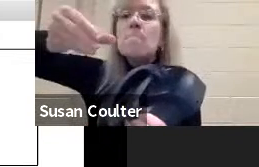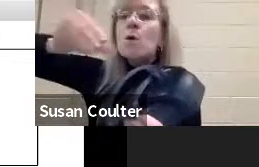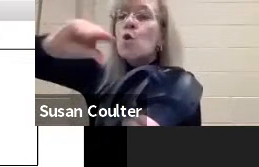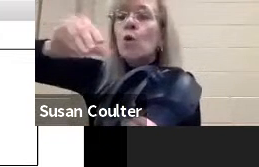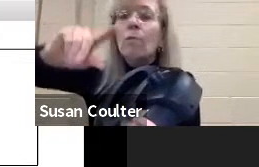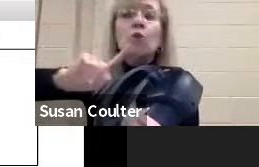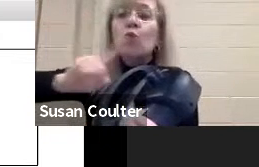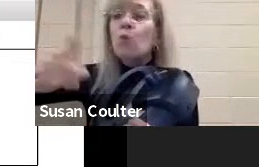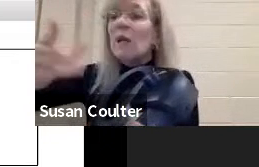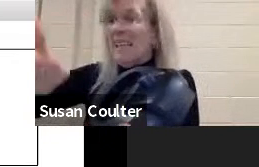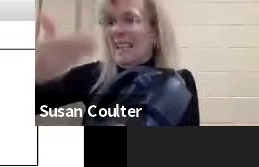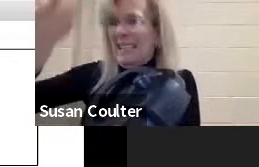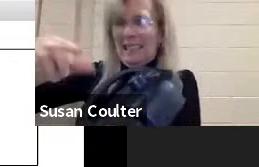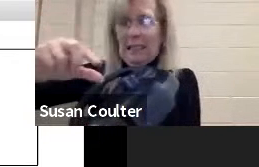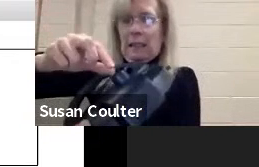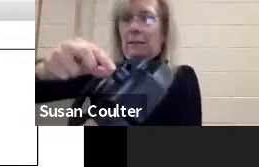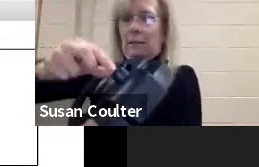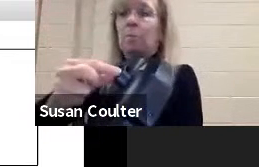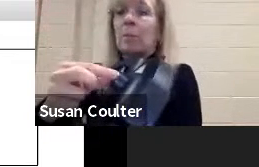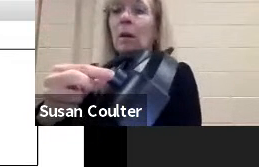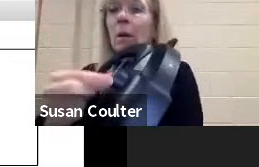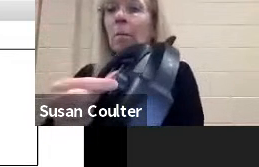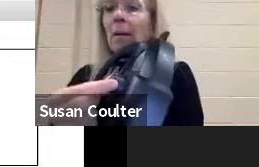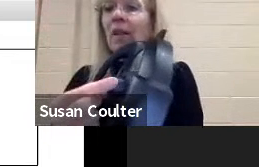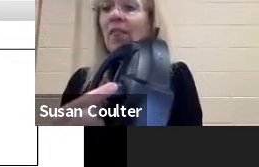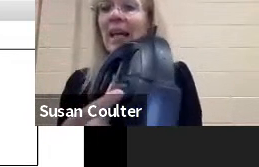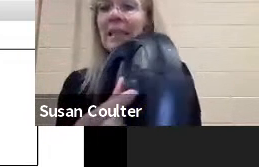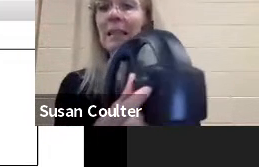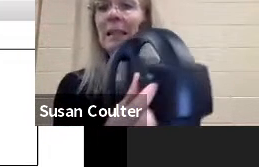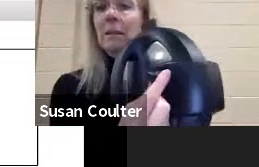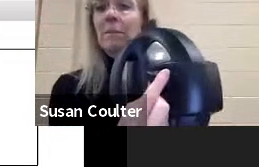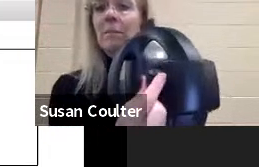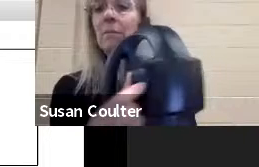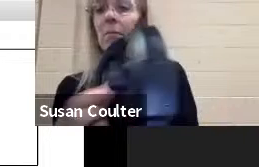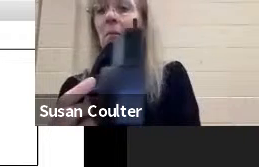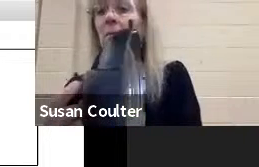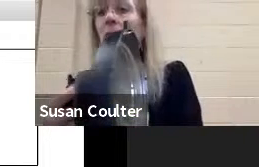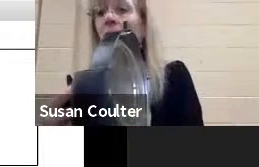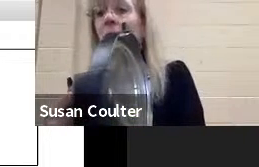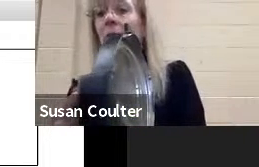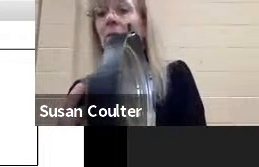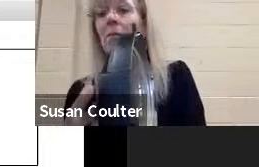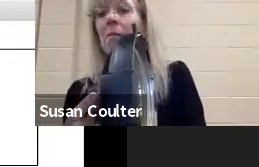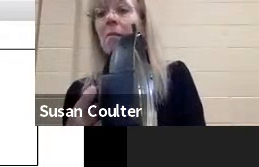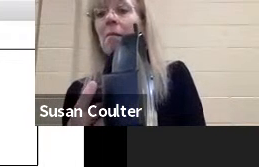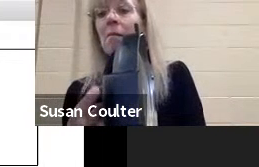it moves really easy. This,